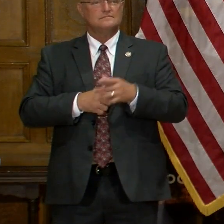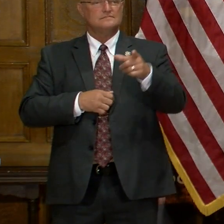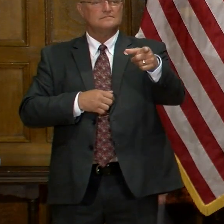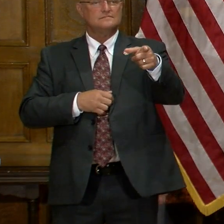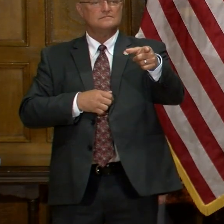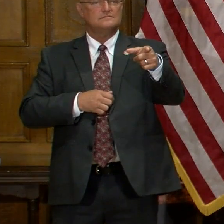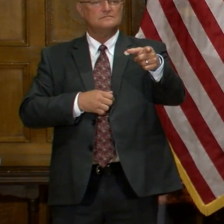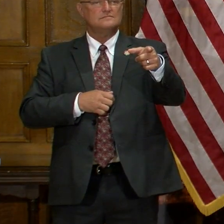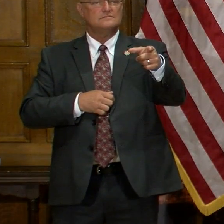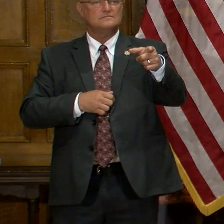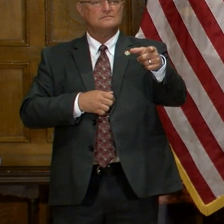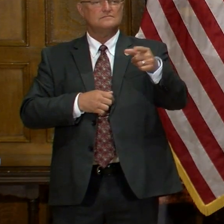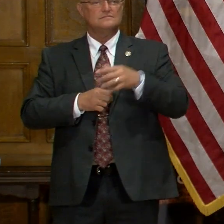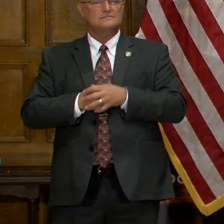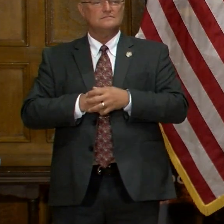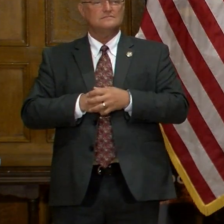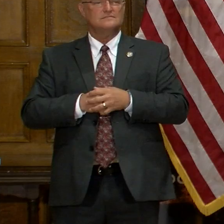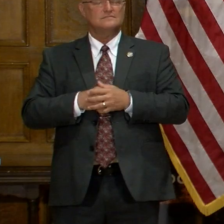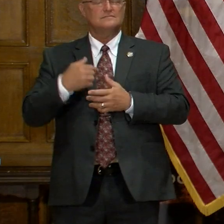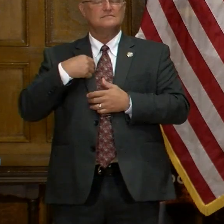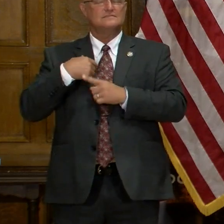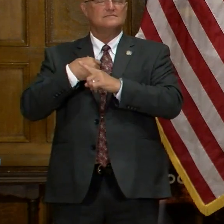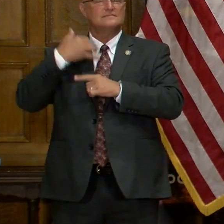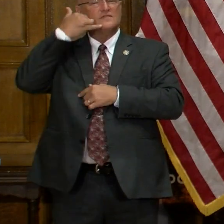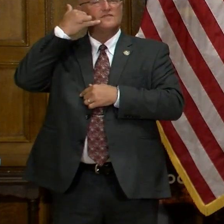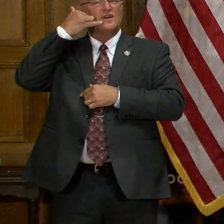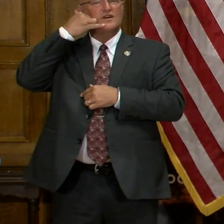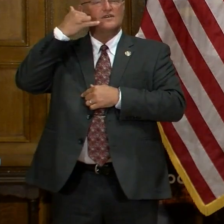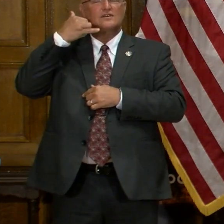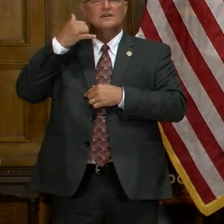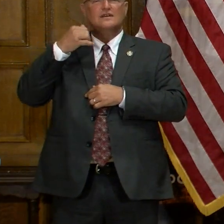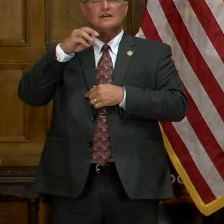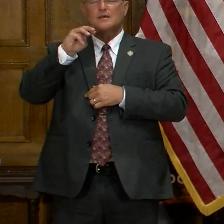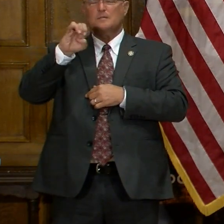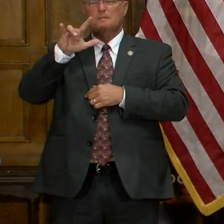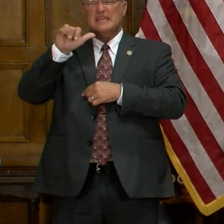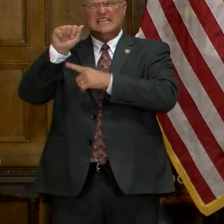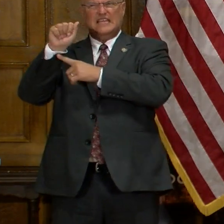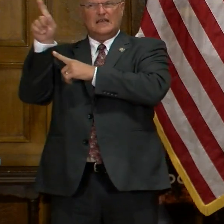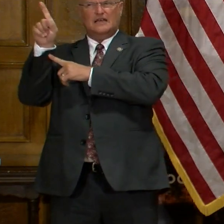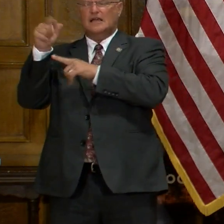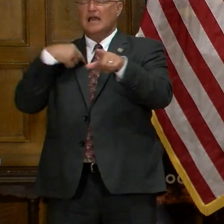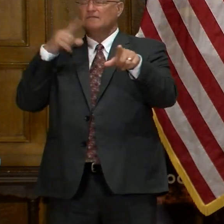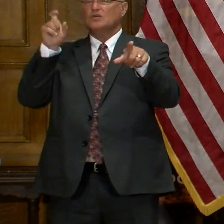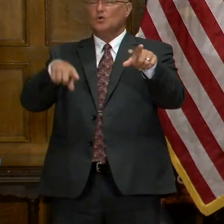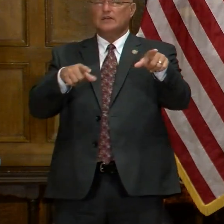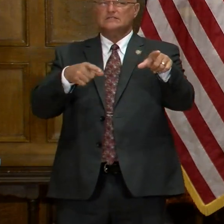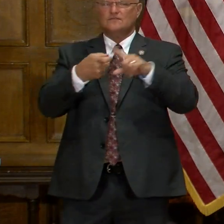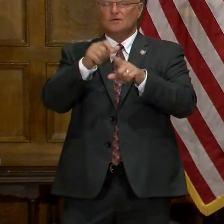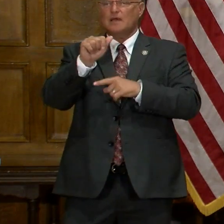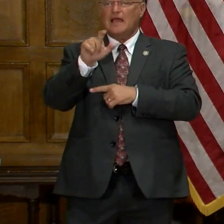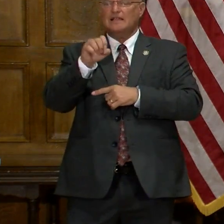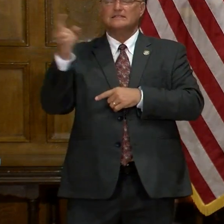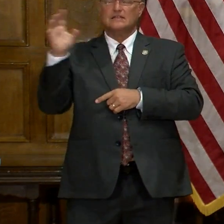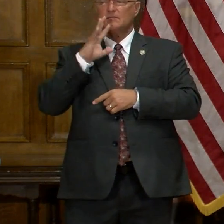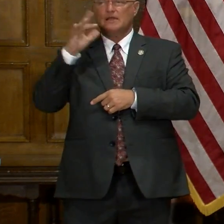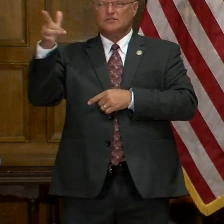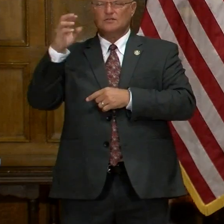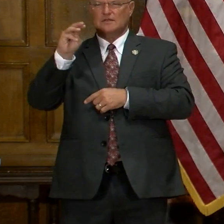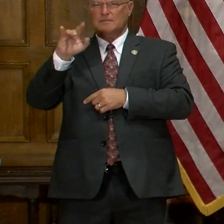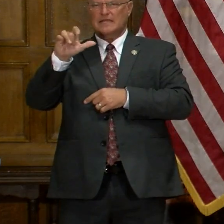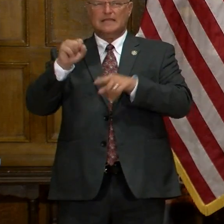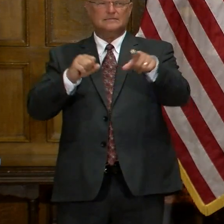You mentioned... Governor, this is Jamie Weiss for 4029 News. All right, if you could wait just a minute, we got a question from Alex, and we'll come right back to